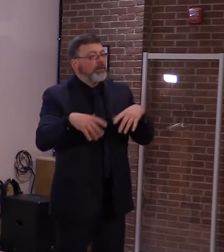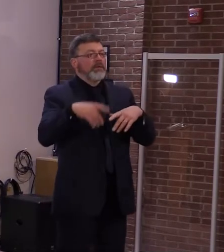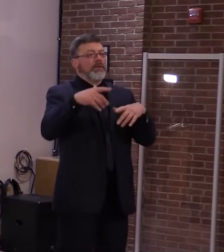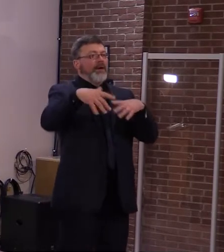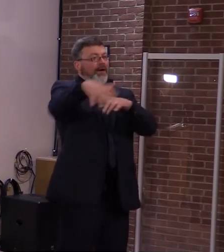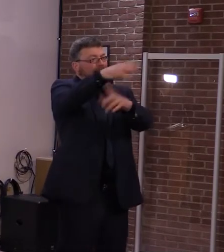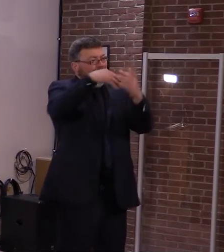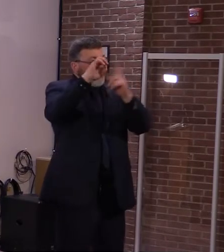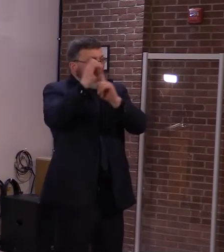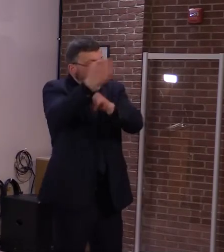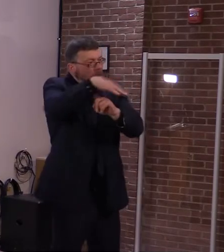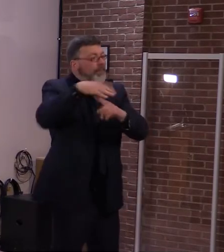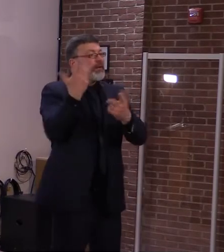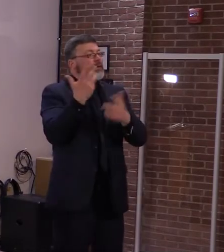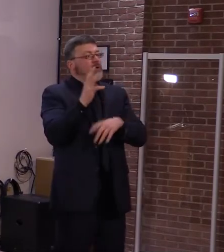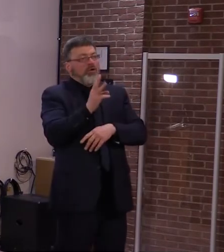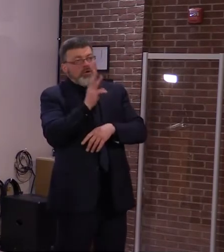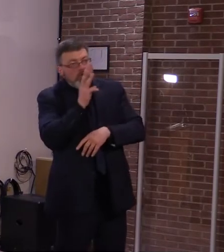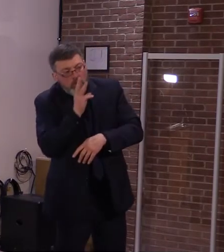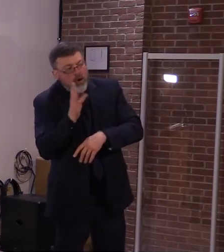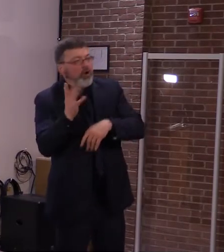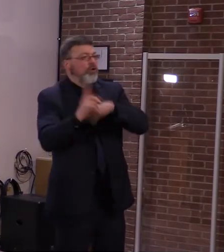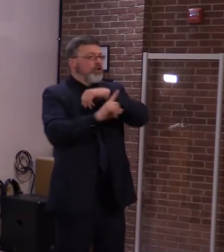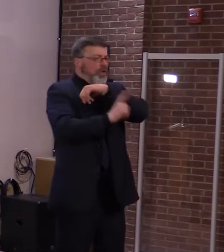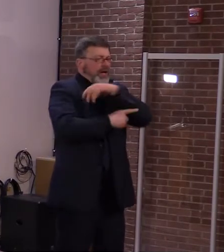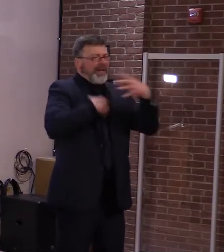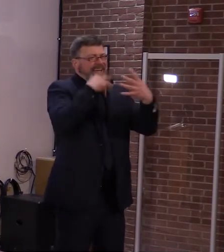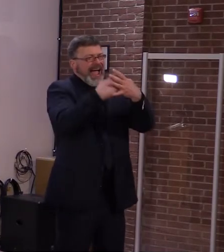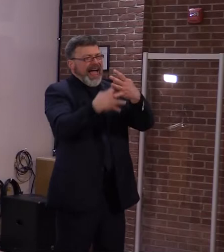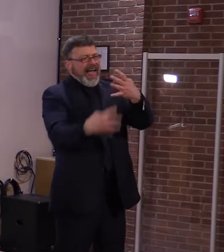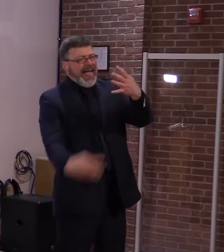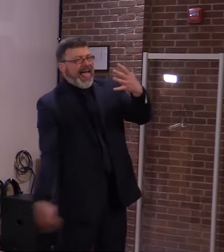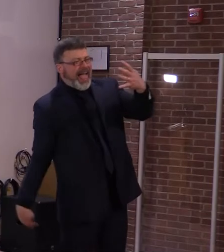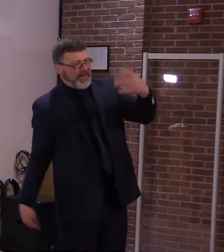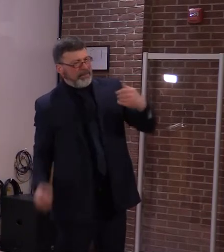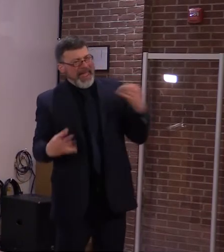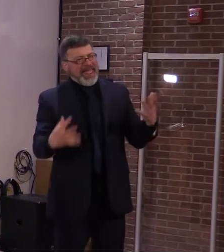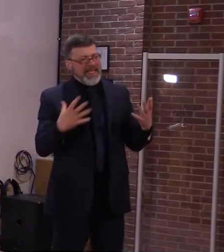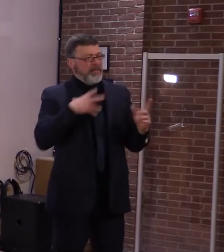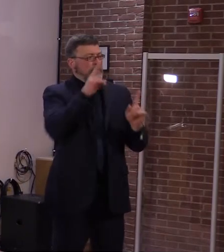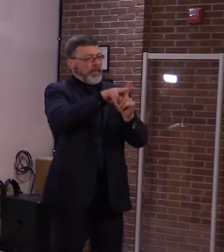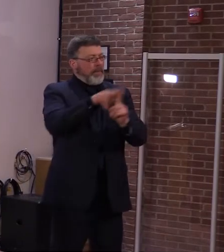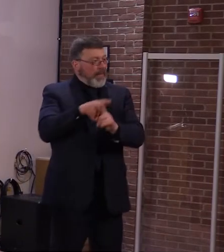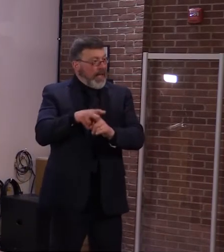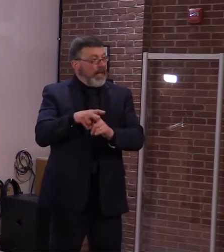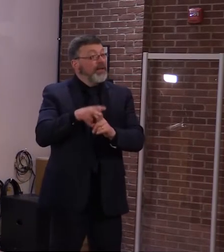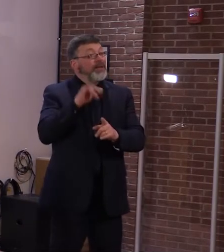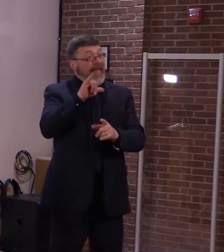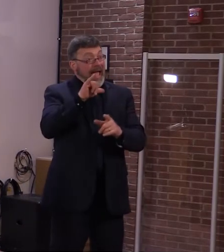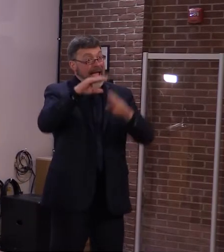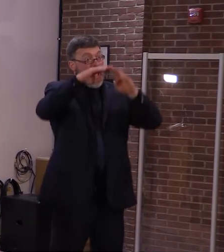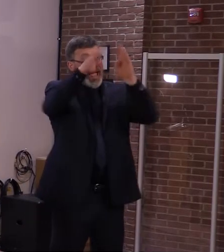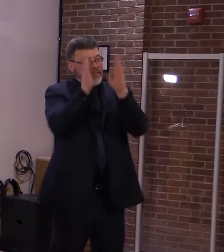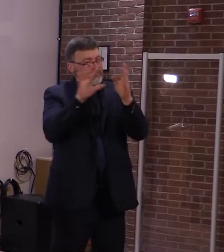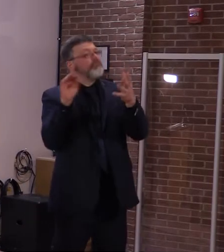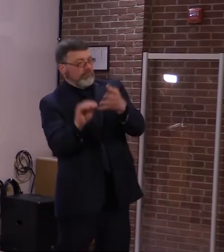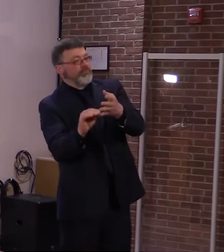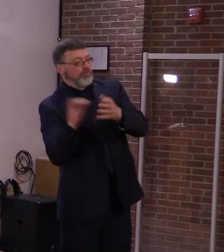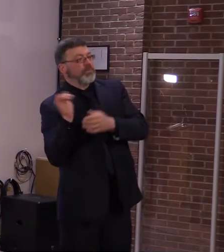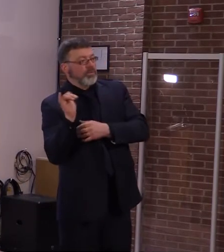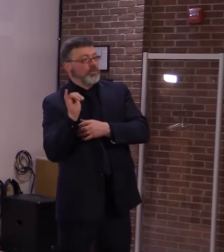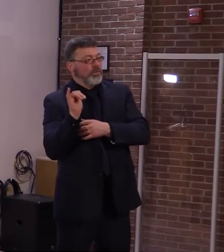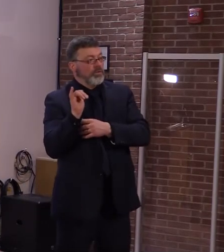sewer and stormwater provisions and the economy, was housing, about $250 million for